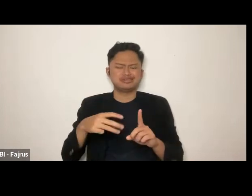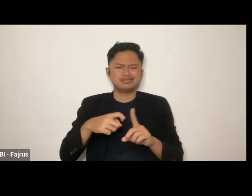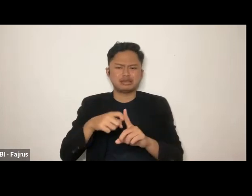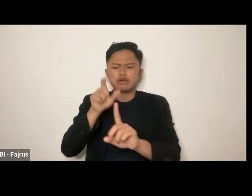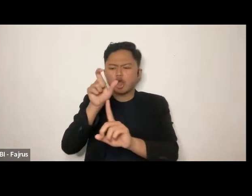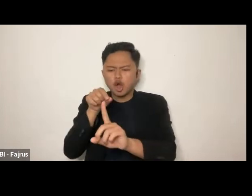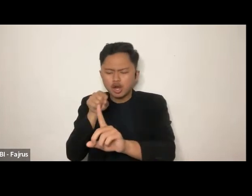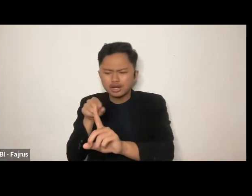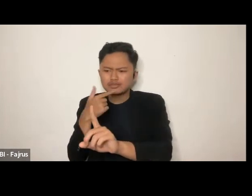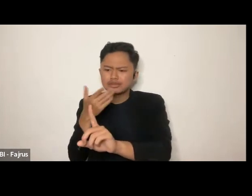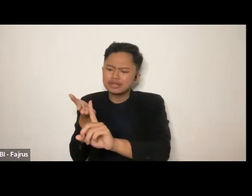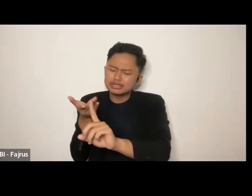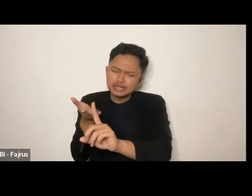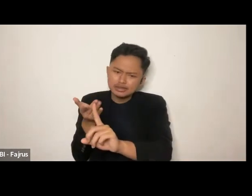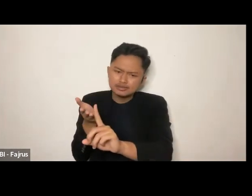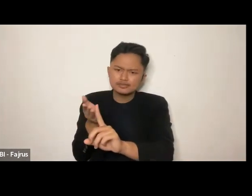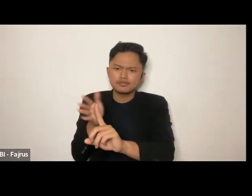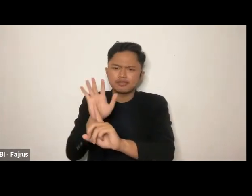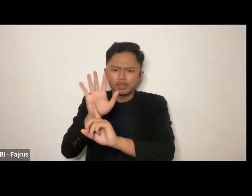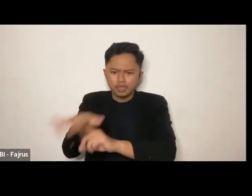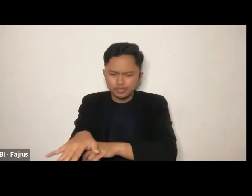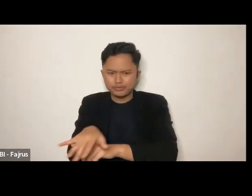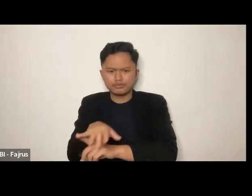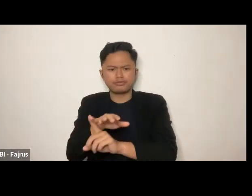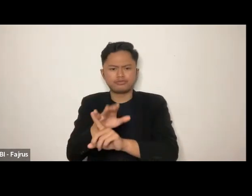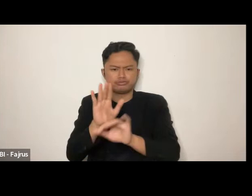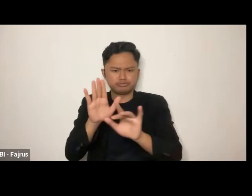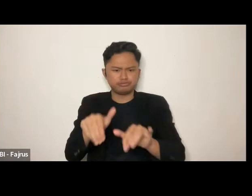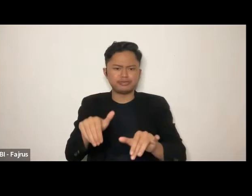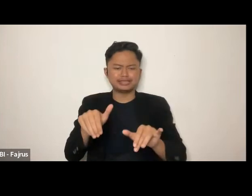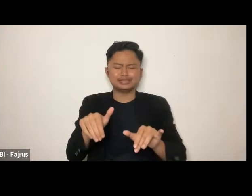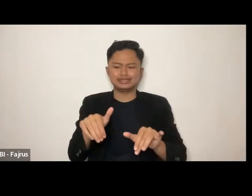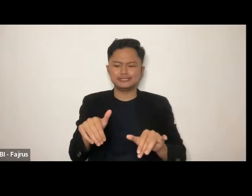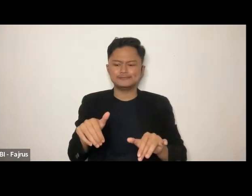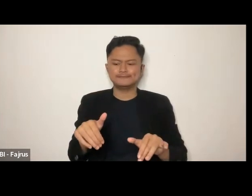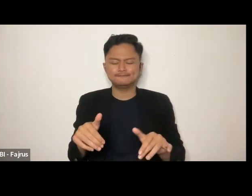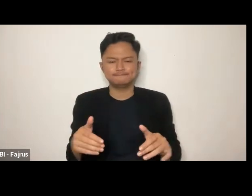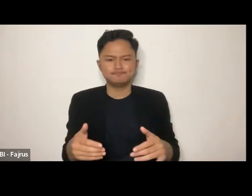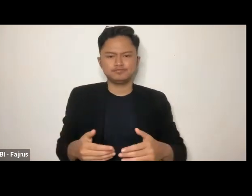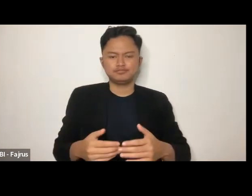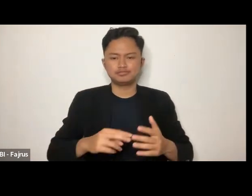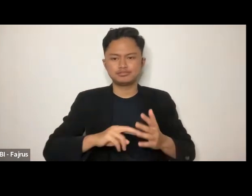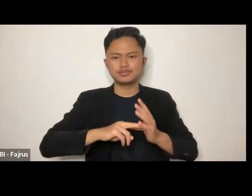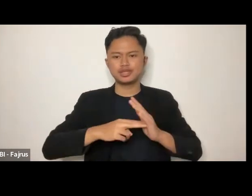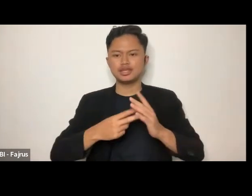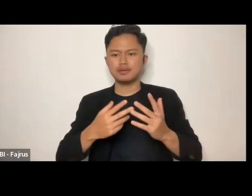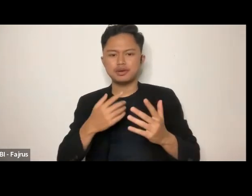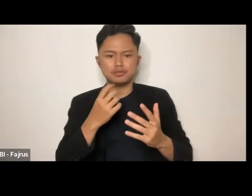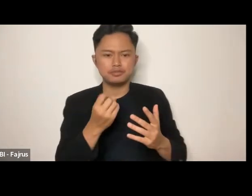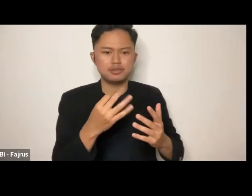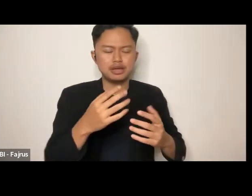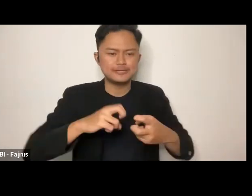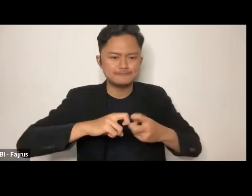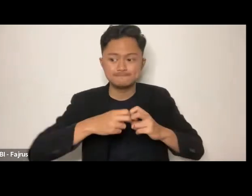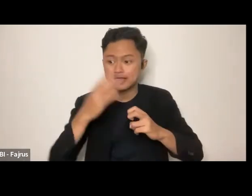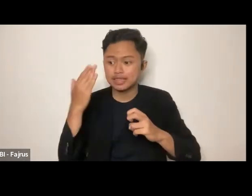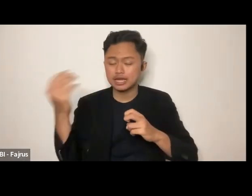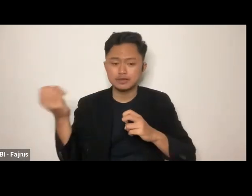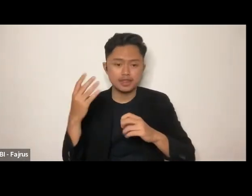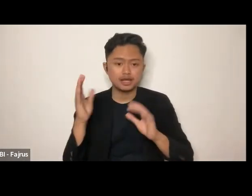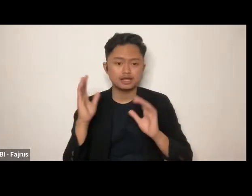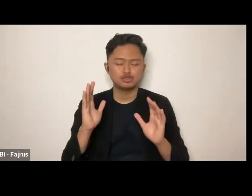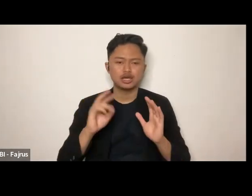as well. So that's a phenomenon that occurs in addition to the work, the caseload that you mentioned. That's